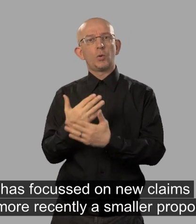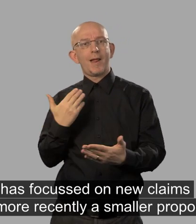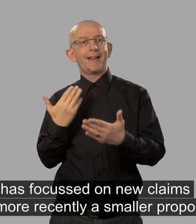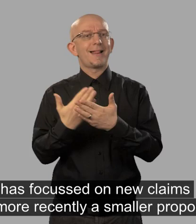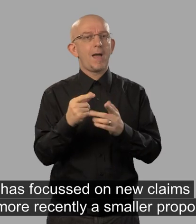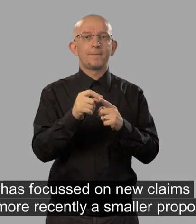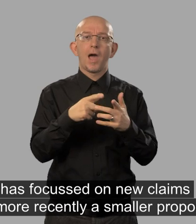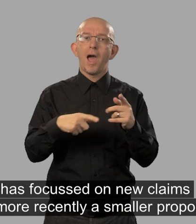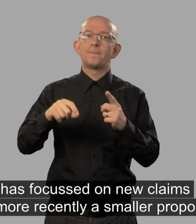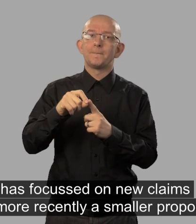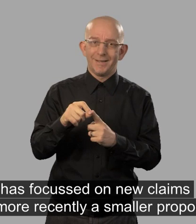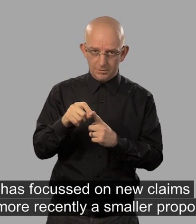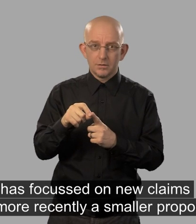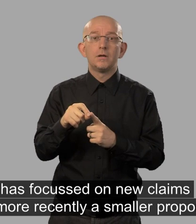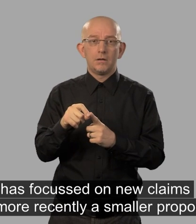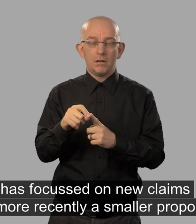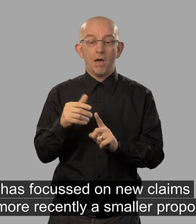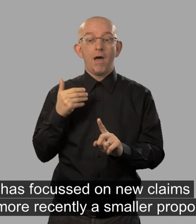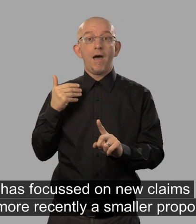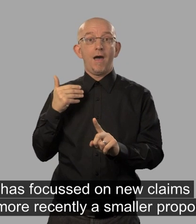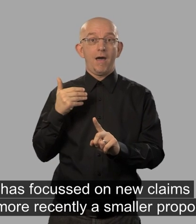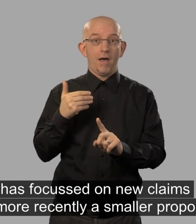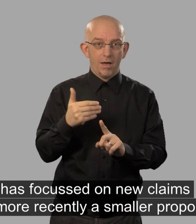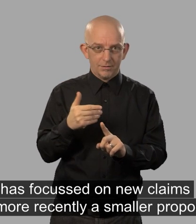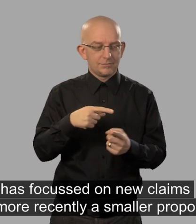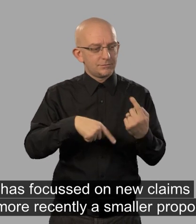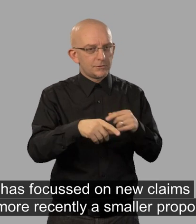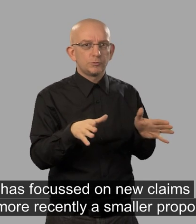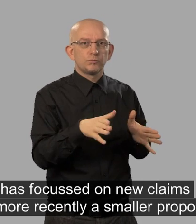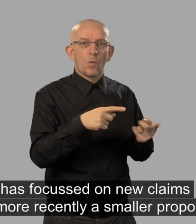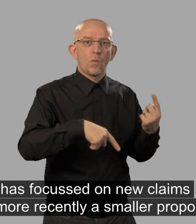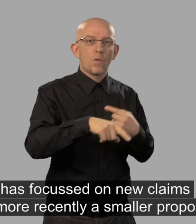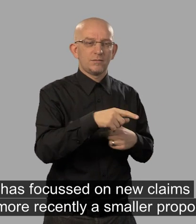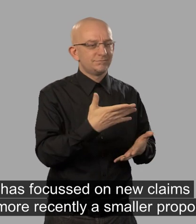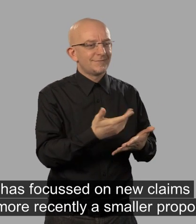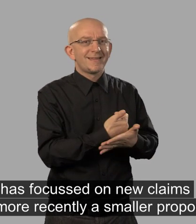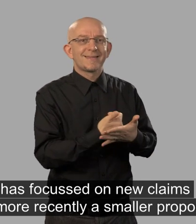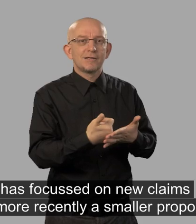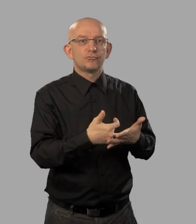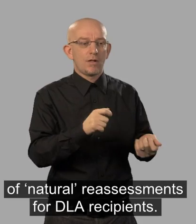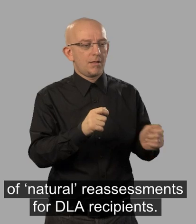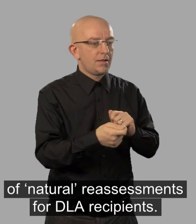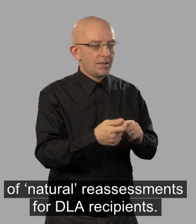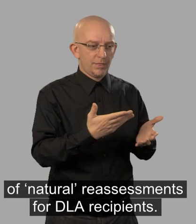new claims and more recently a smaller proportion of natural reassessments for DLA